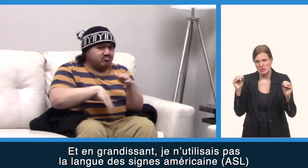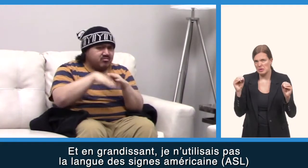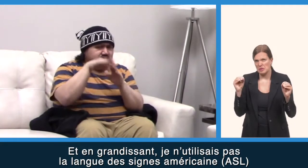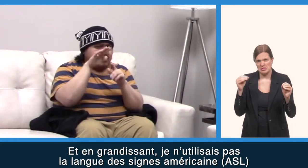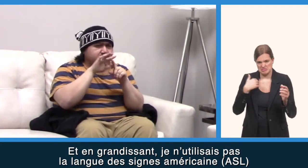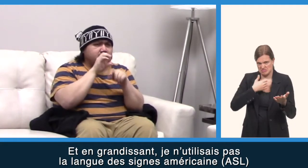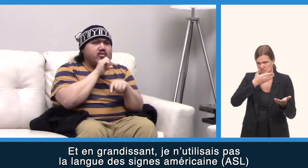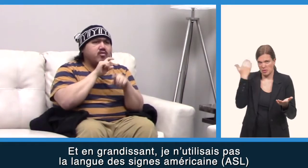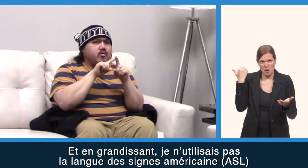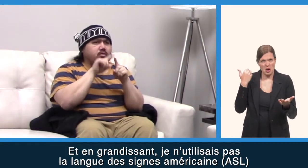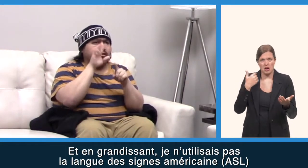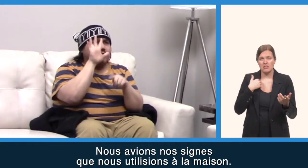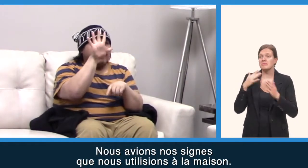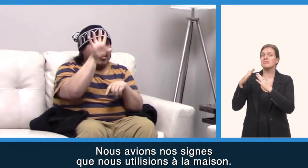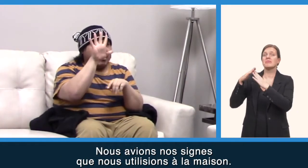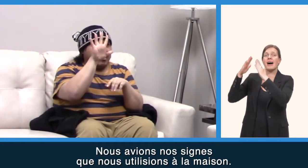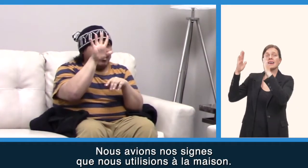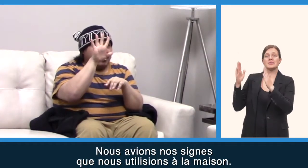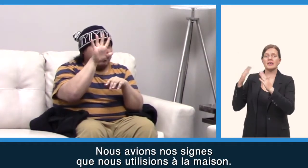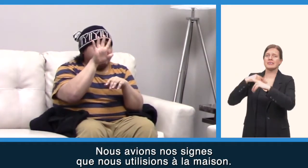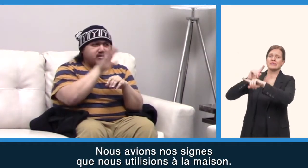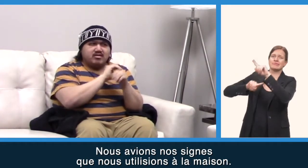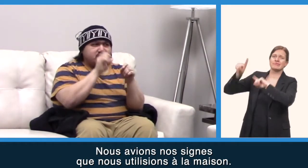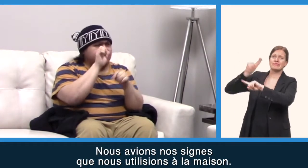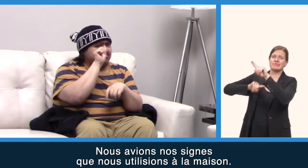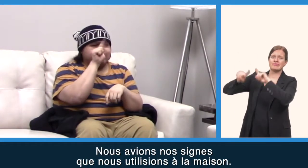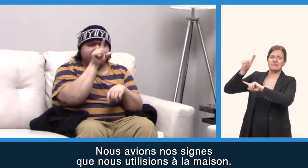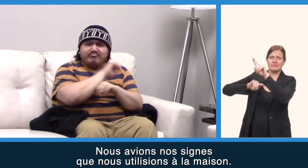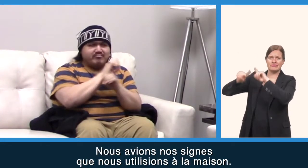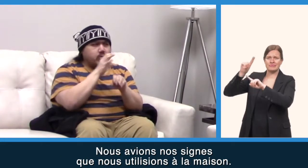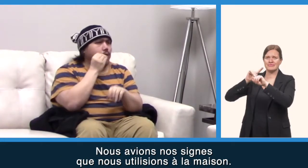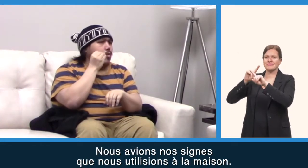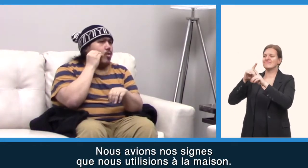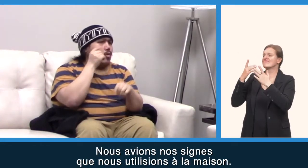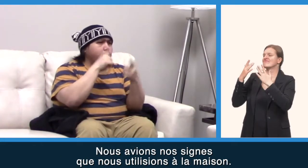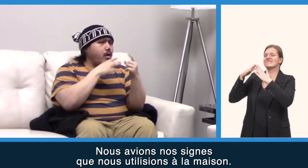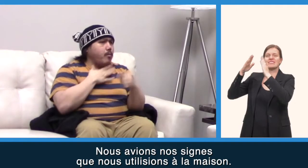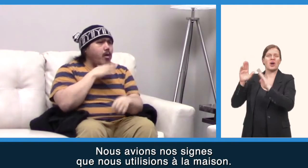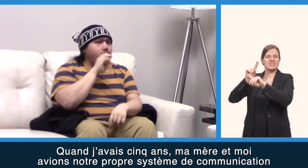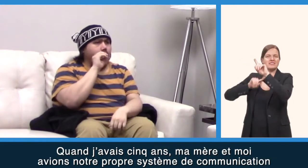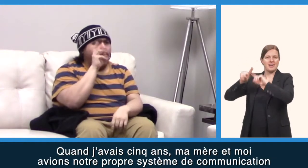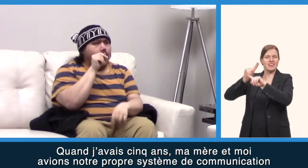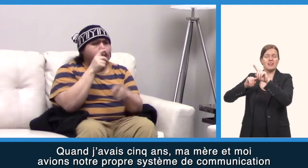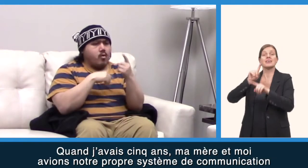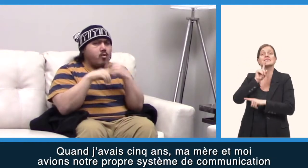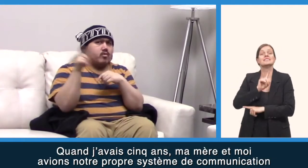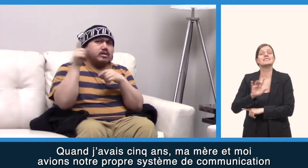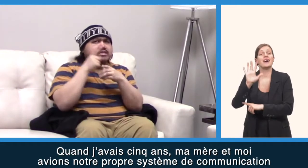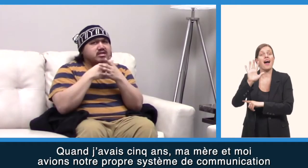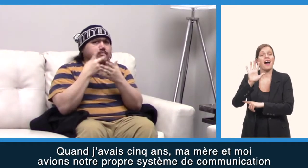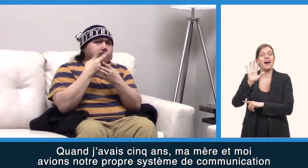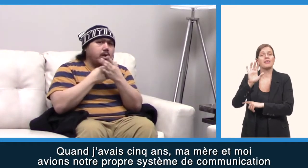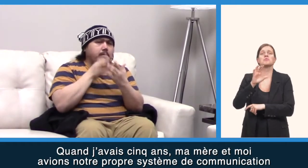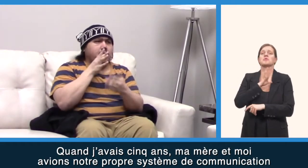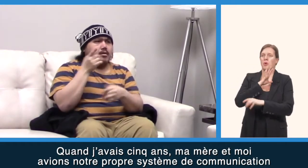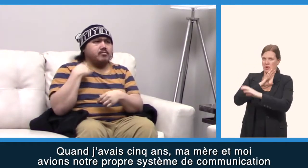I didn't use American Sign Language. We had a sign that we used at home. When I was 5 years